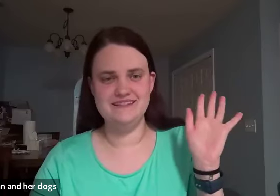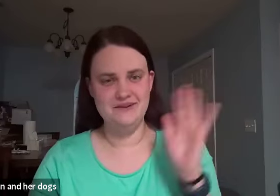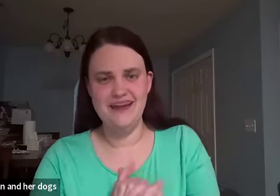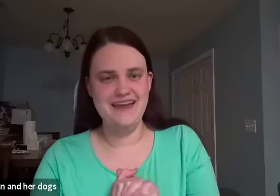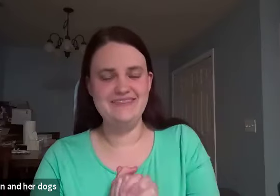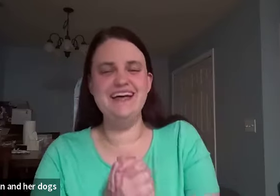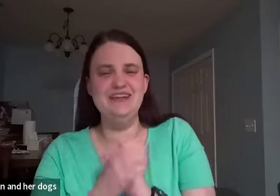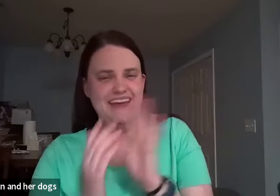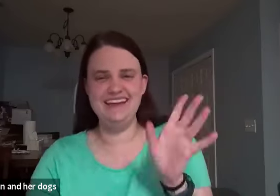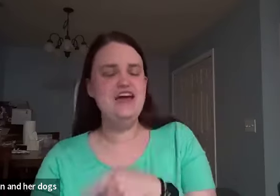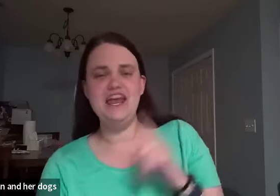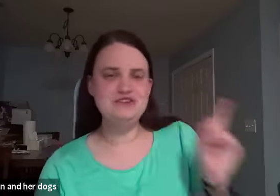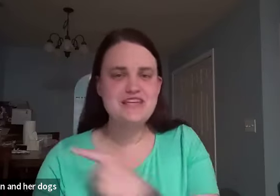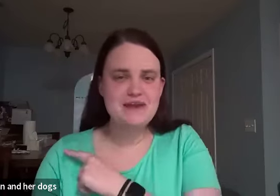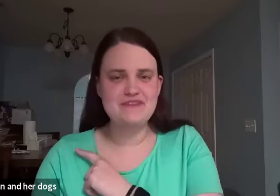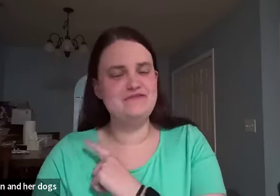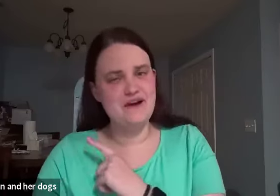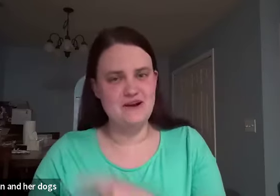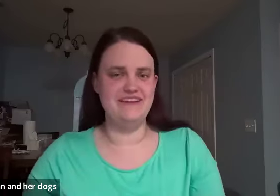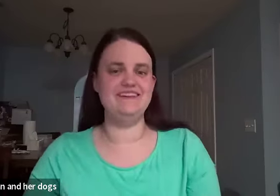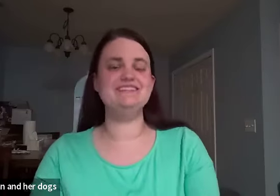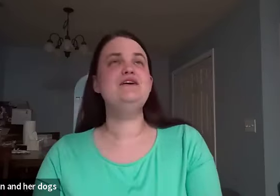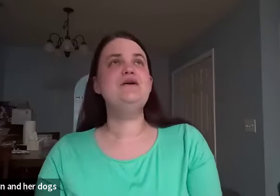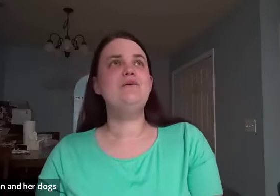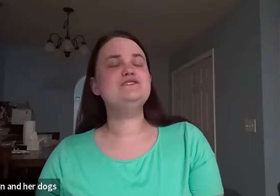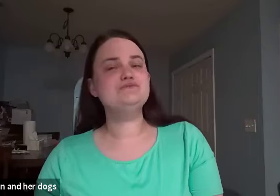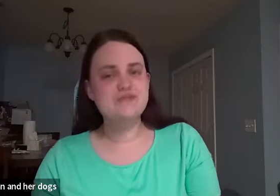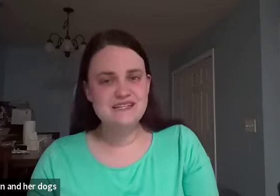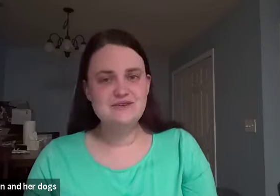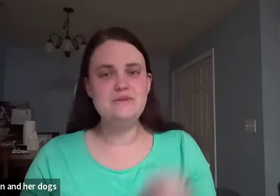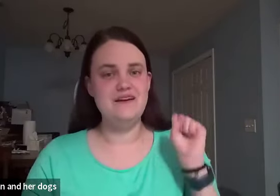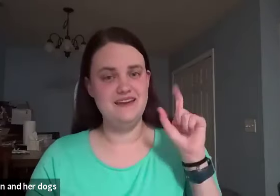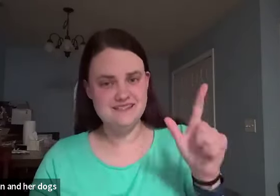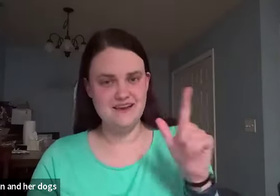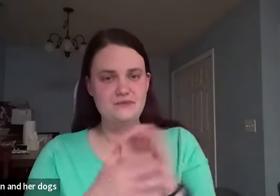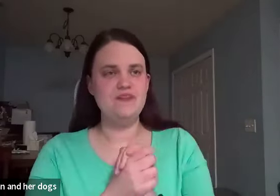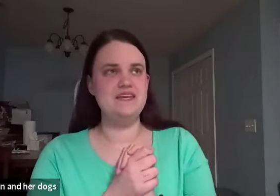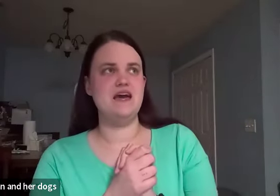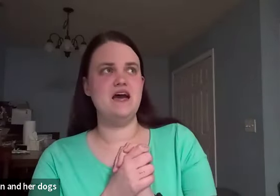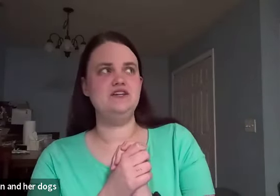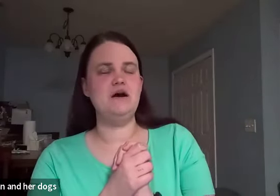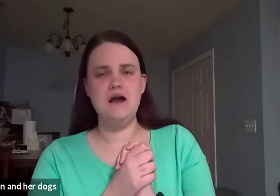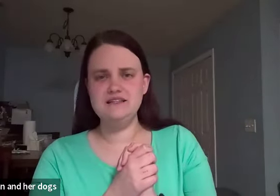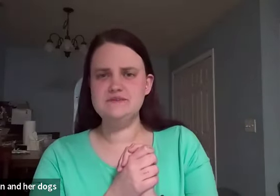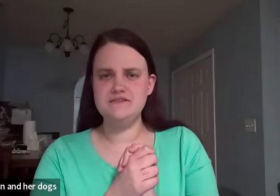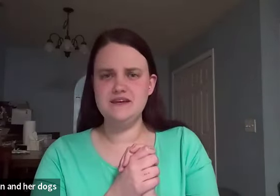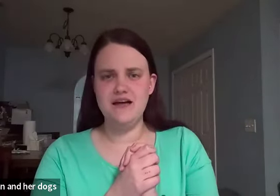ASL. Okay. That's like, and you just had to pick the fun one like this. What's really cool about ASL is that, you know, a lot of times I think a